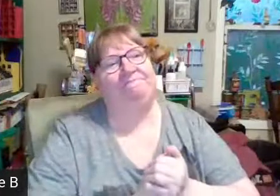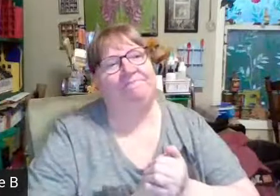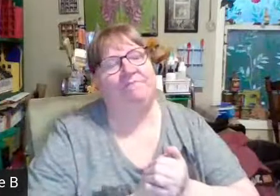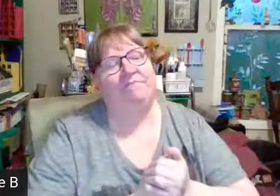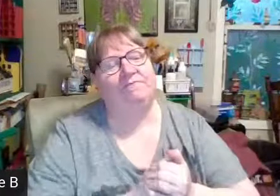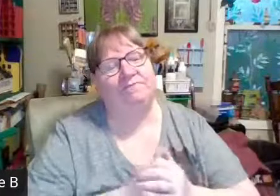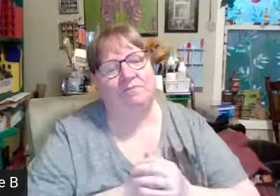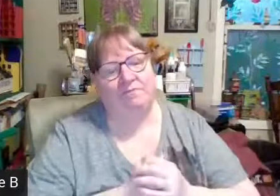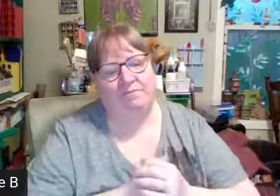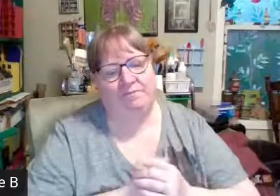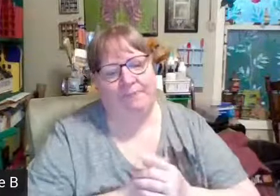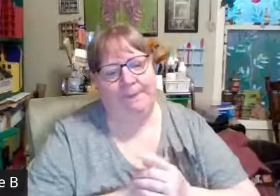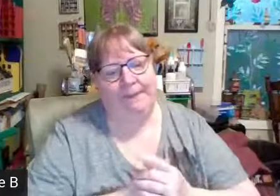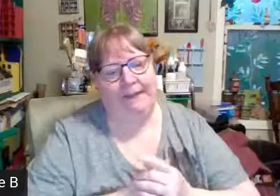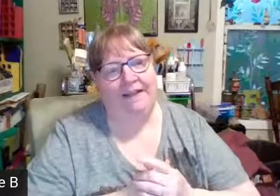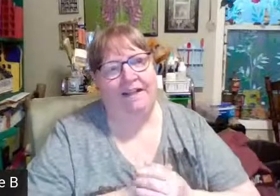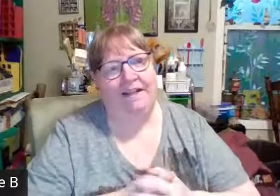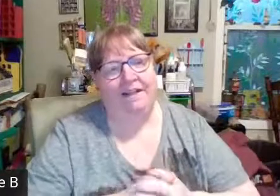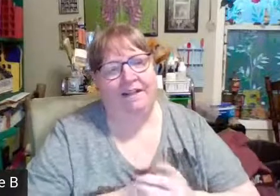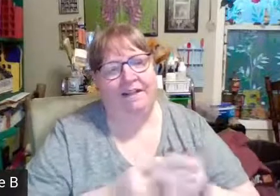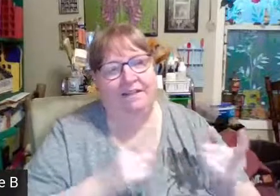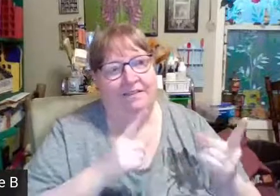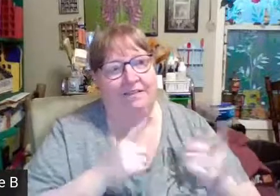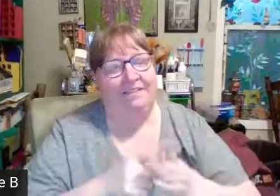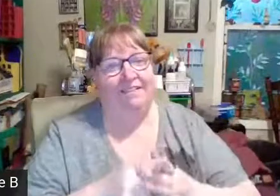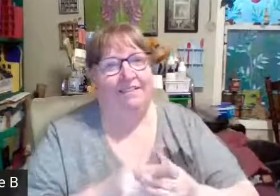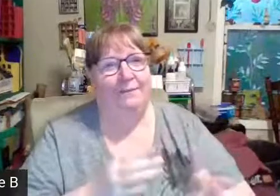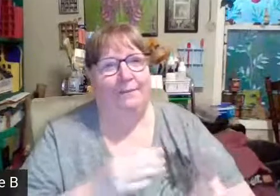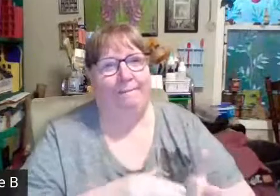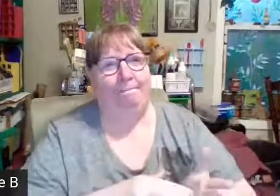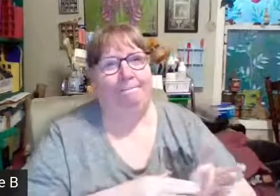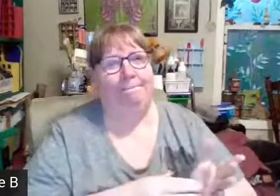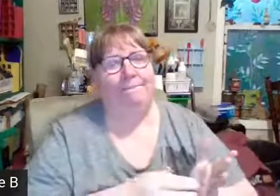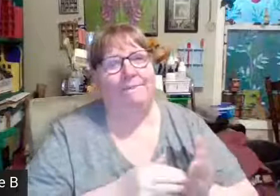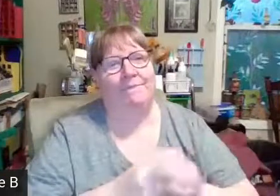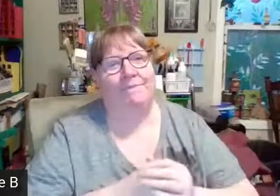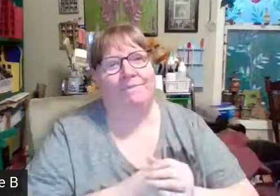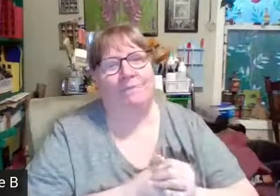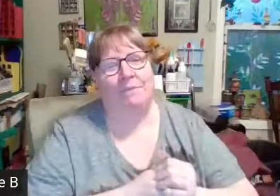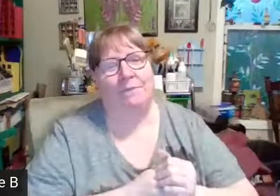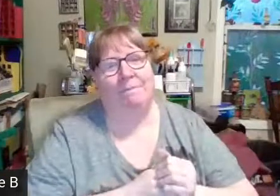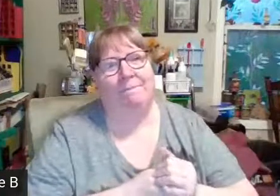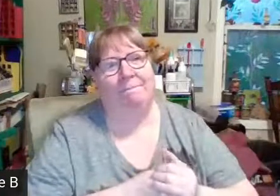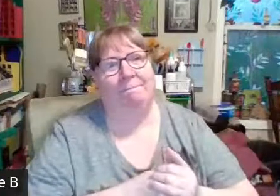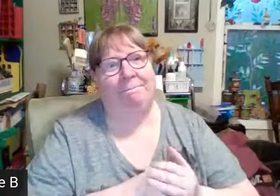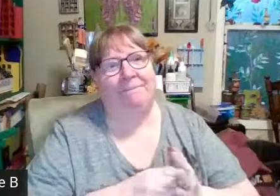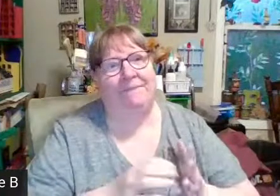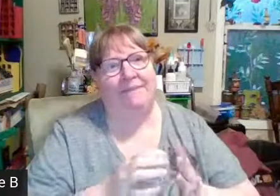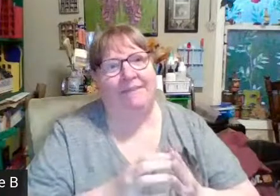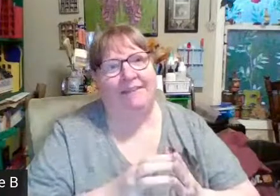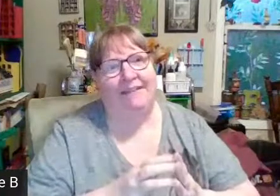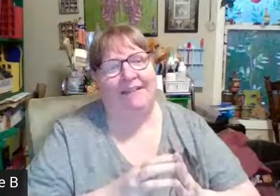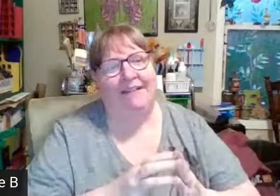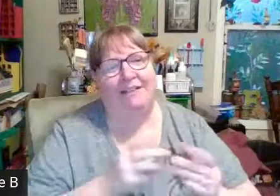know, 20 or more things, because then that means I get to make something out of it. And that is crazy fun for me.